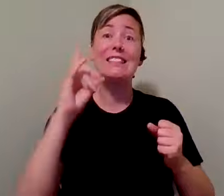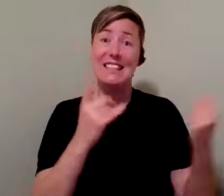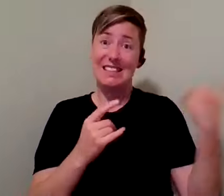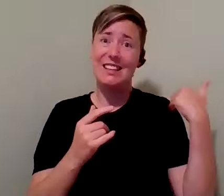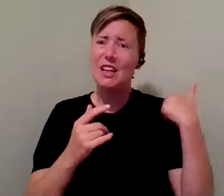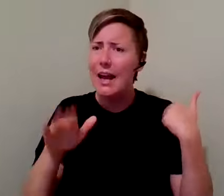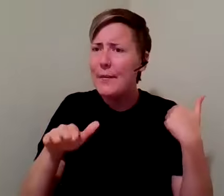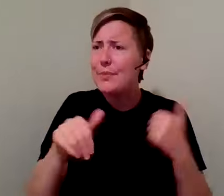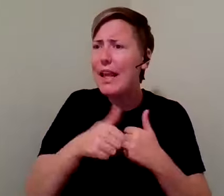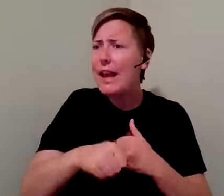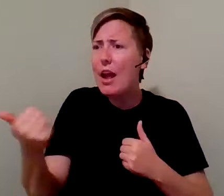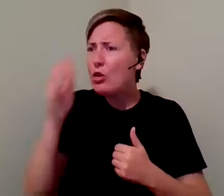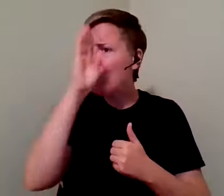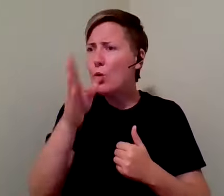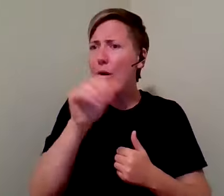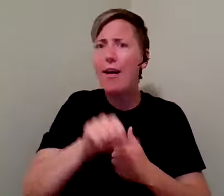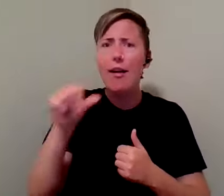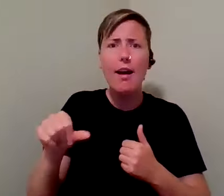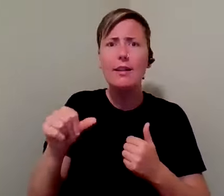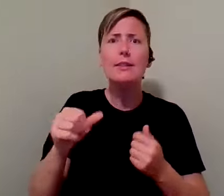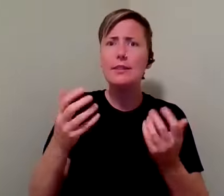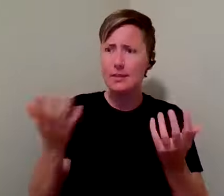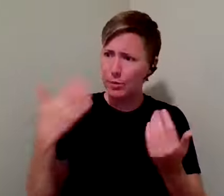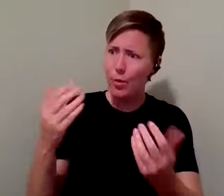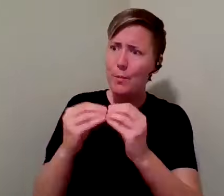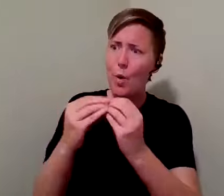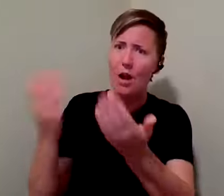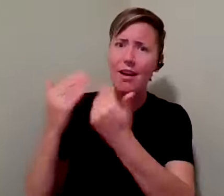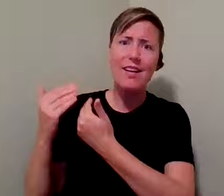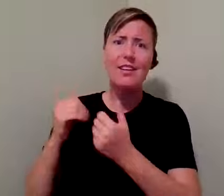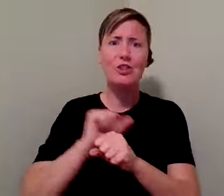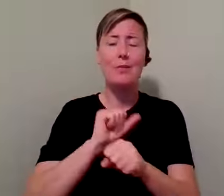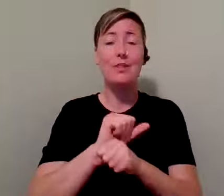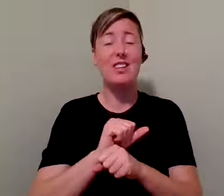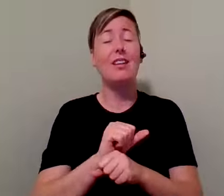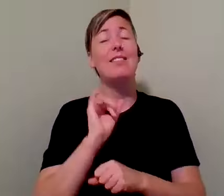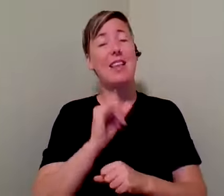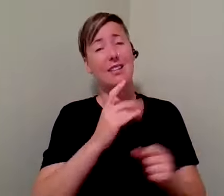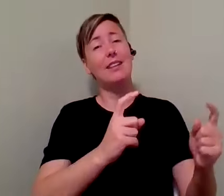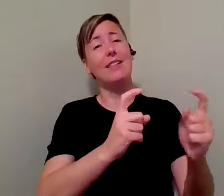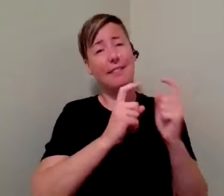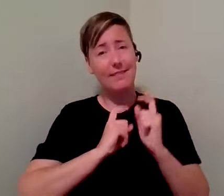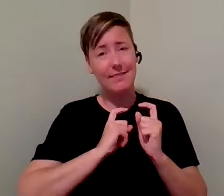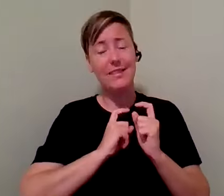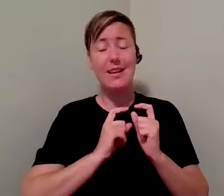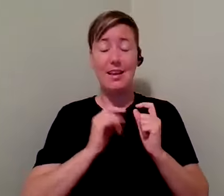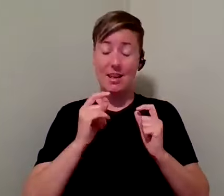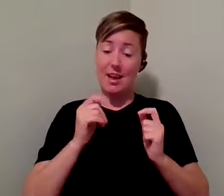mean, that is the gift that AA gives us. AA gives me the steps to change my life and be an